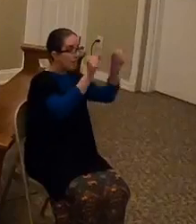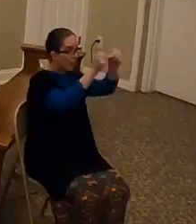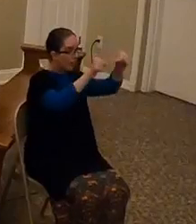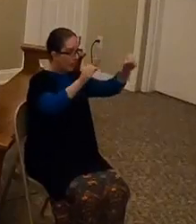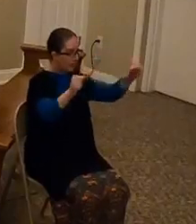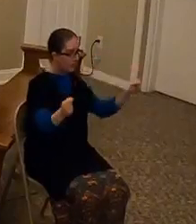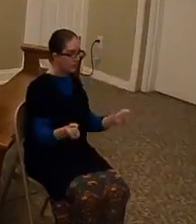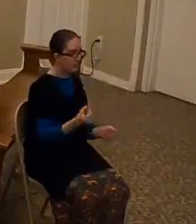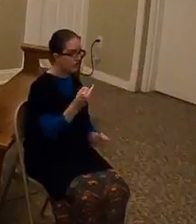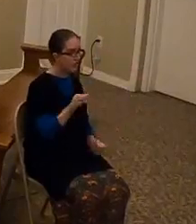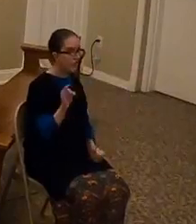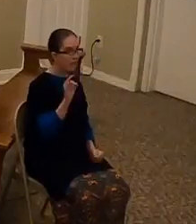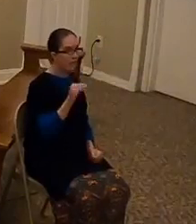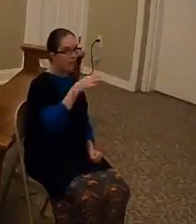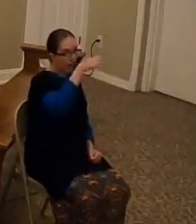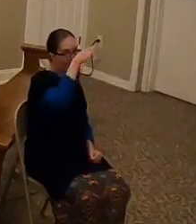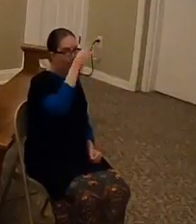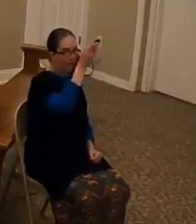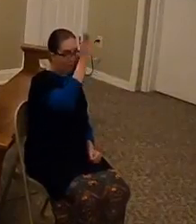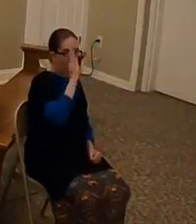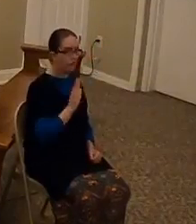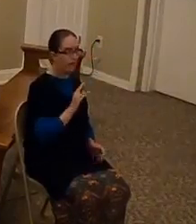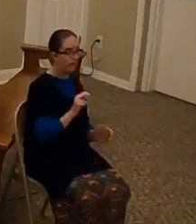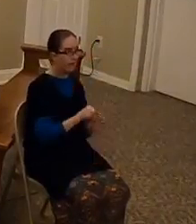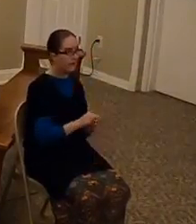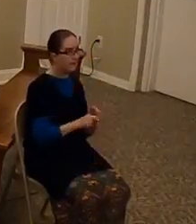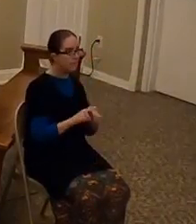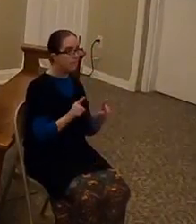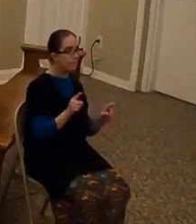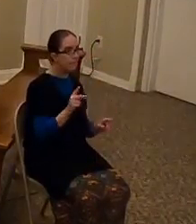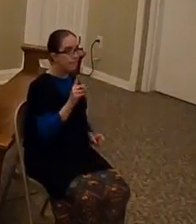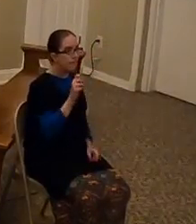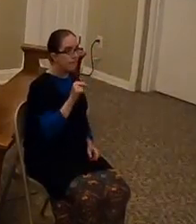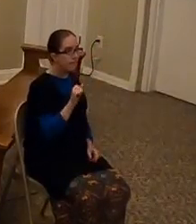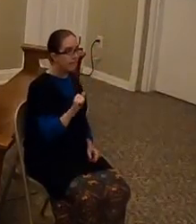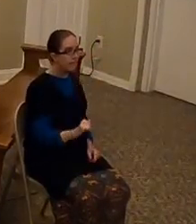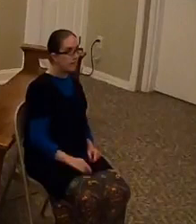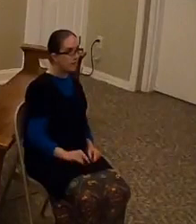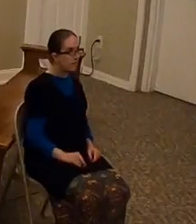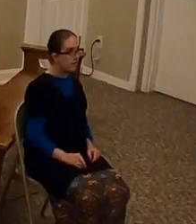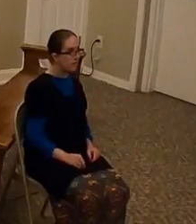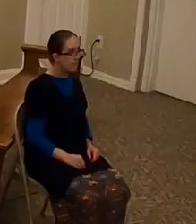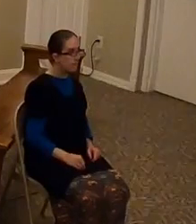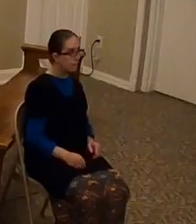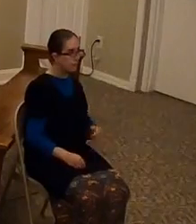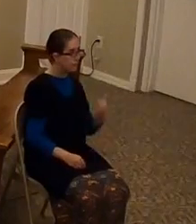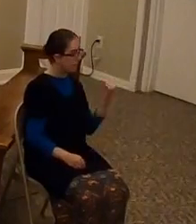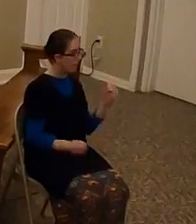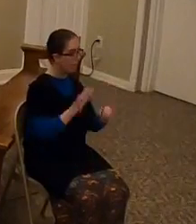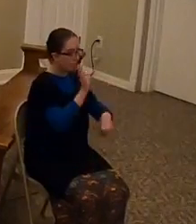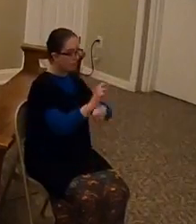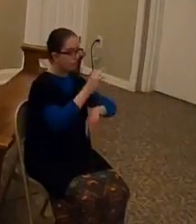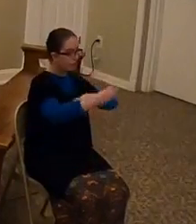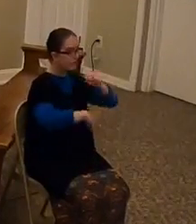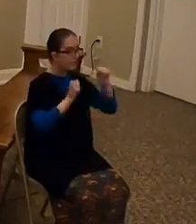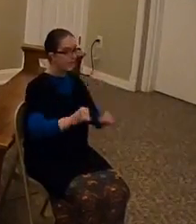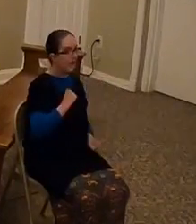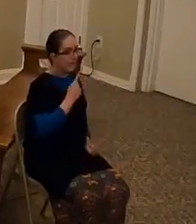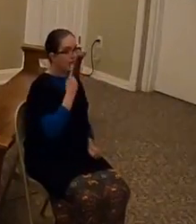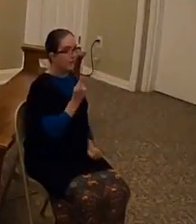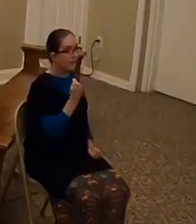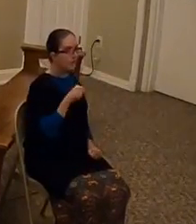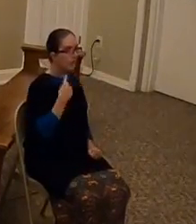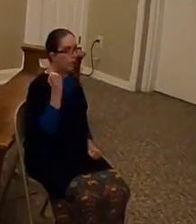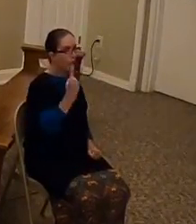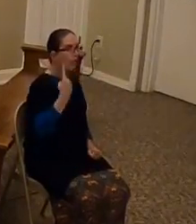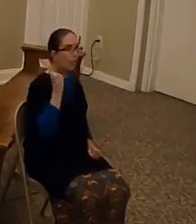godliness, but they deny the power thereof. Amen. Now, we've always attributed that to the other church world, but can I tell you, there's only